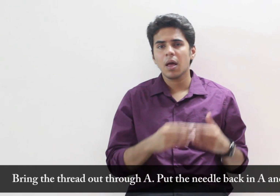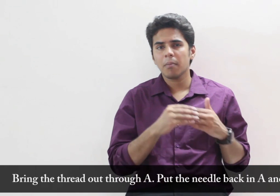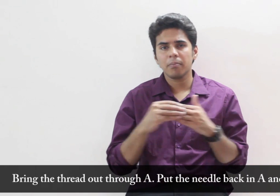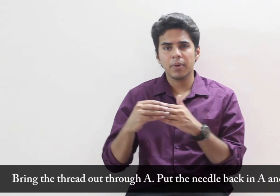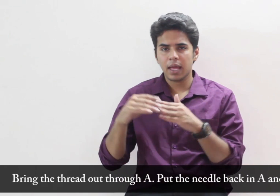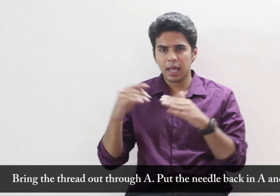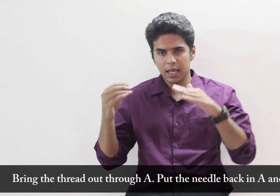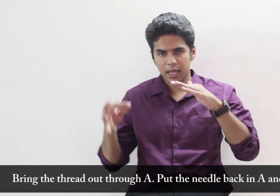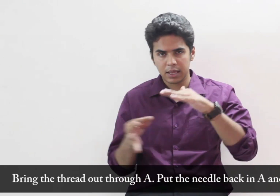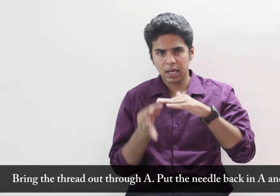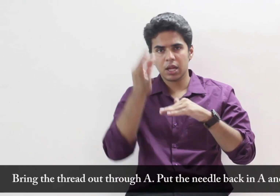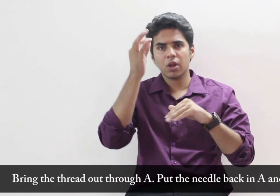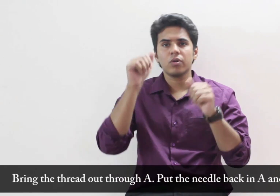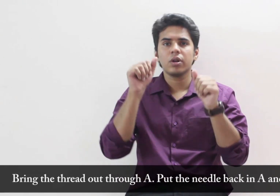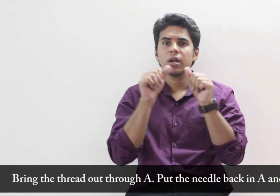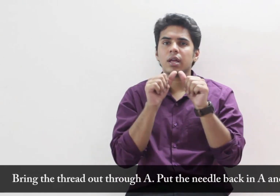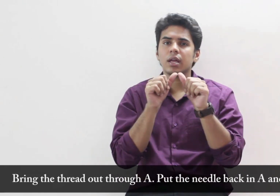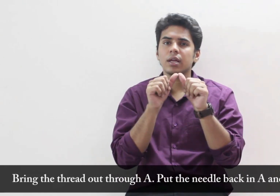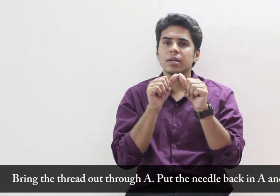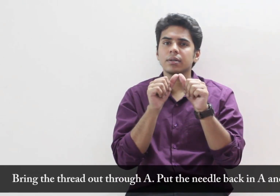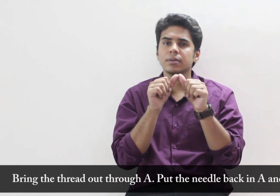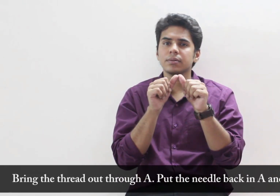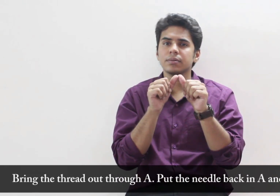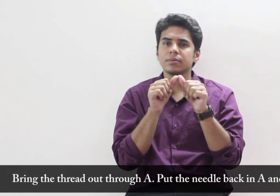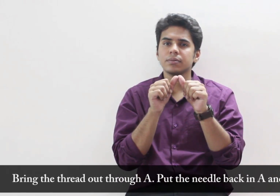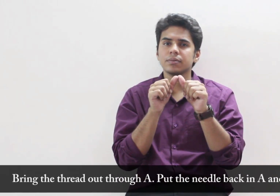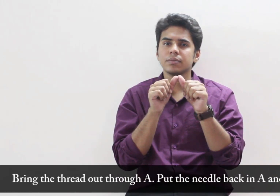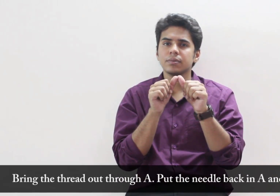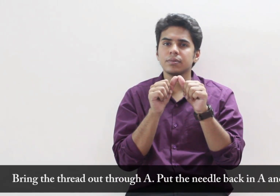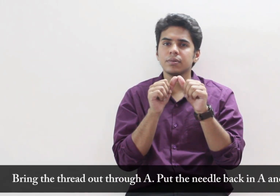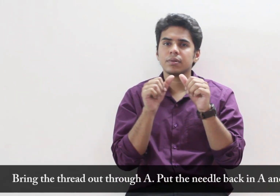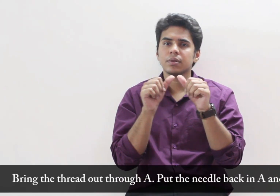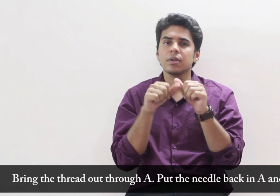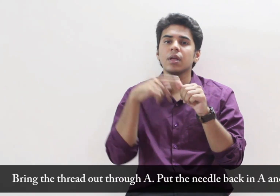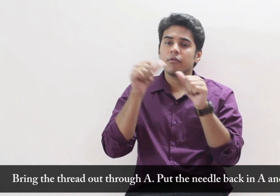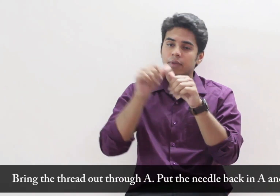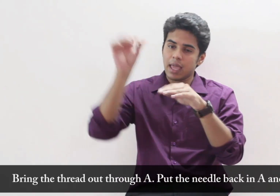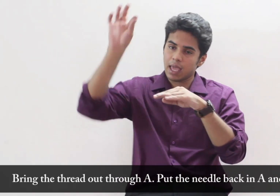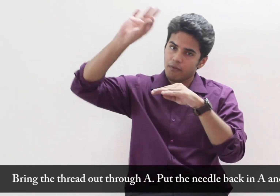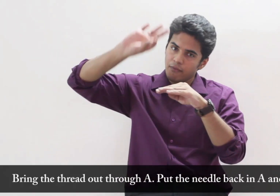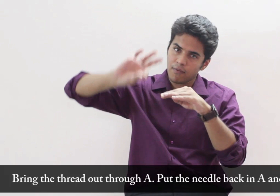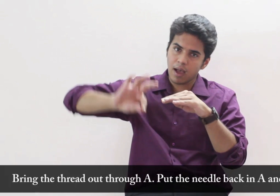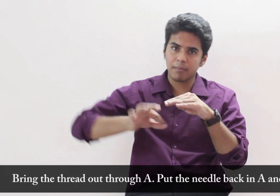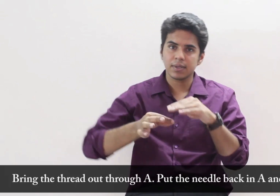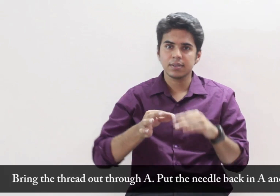Bring the thread out through A, put the needle back in A and bring it out.